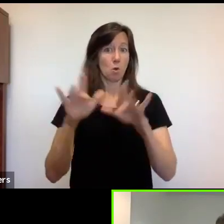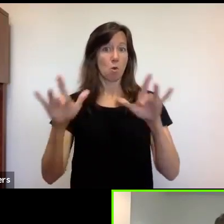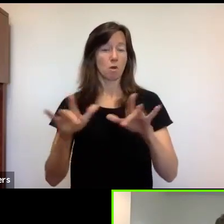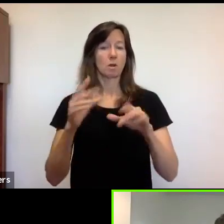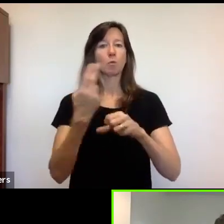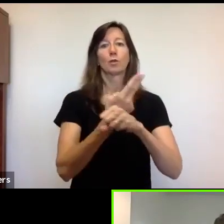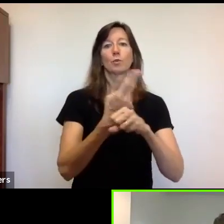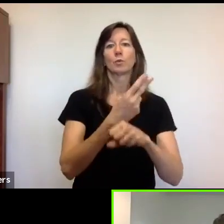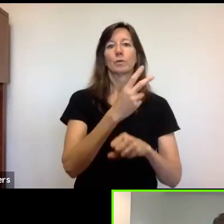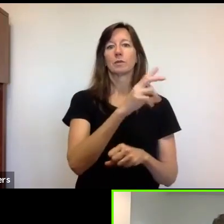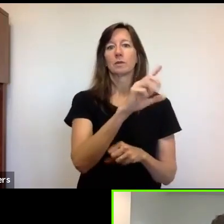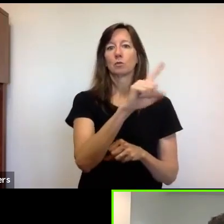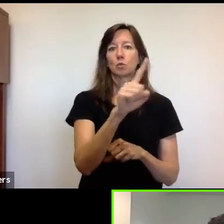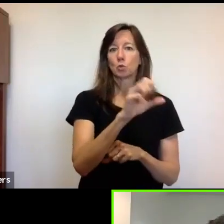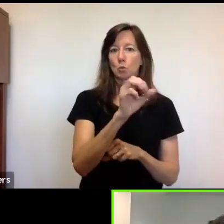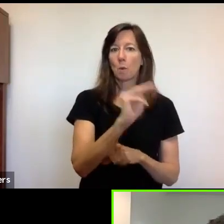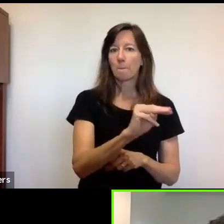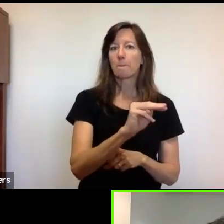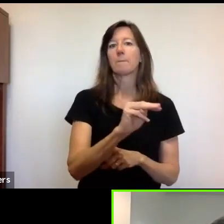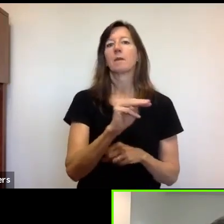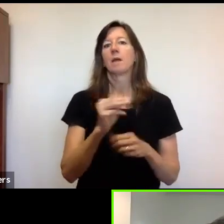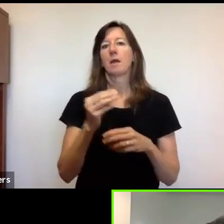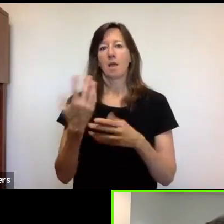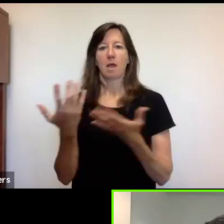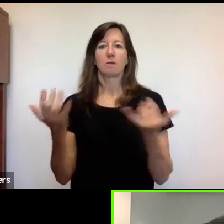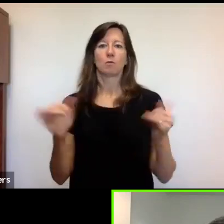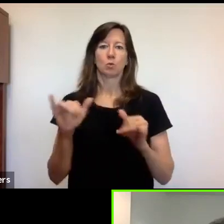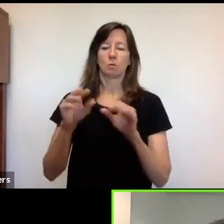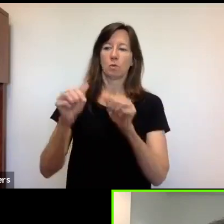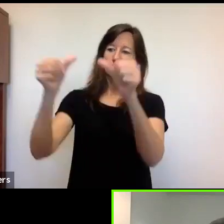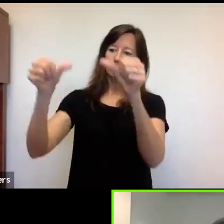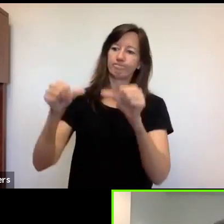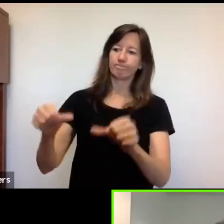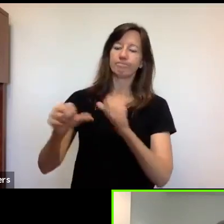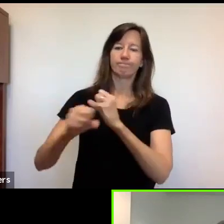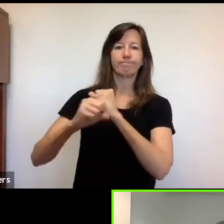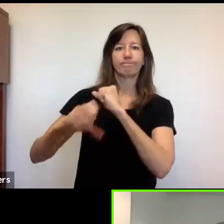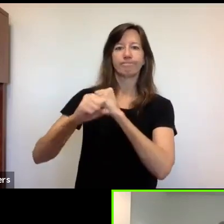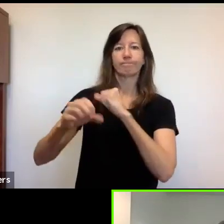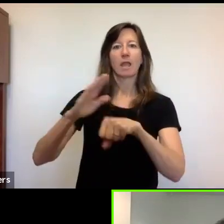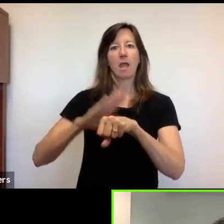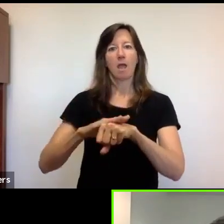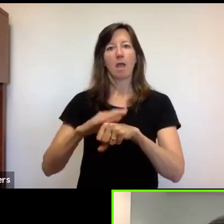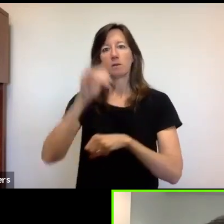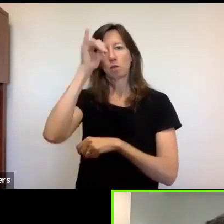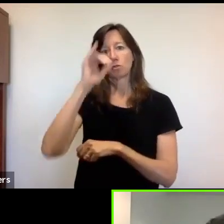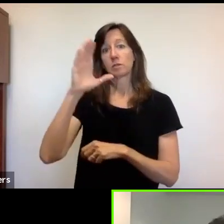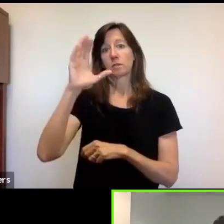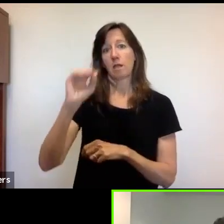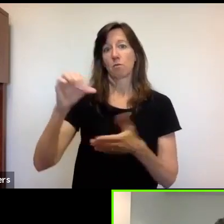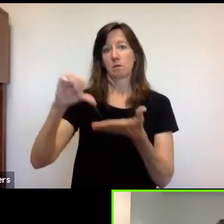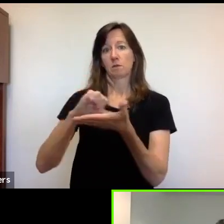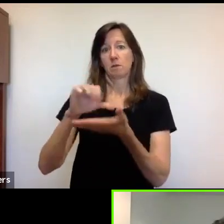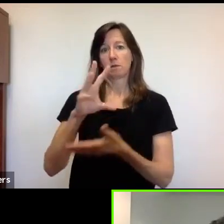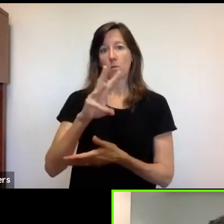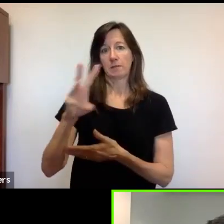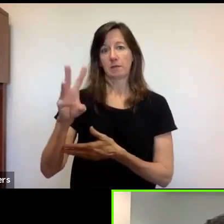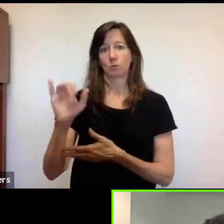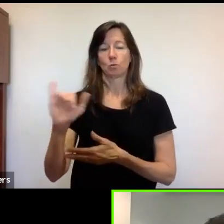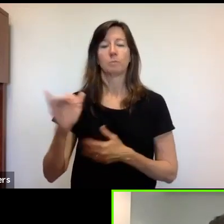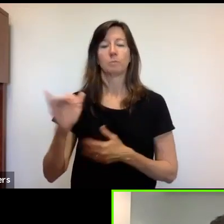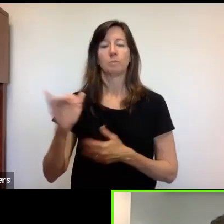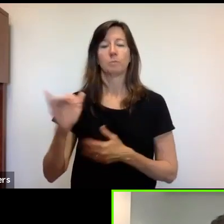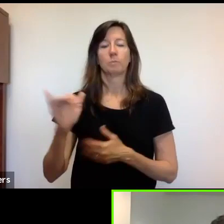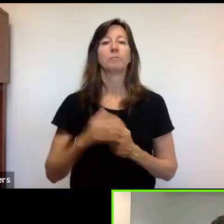Zoom meeting on the county's Facebook page. So this meeting is being recorded, and it will be made available